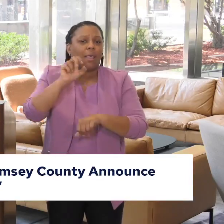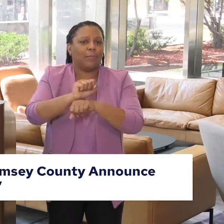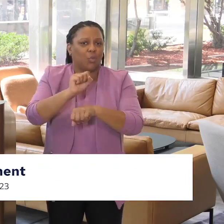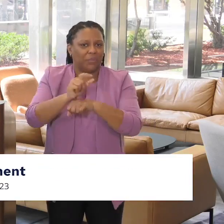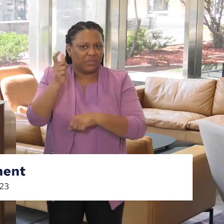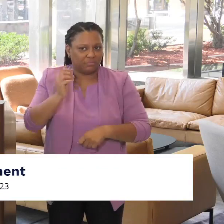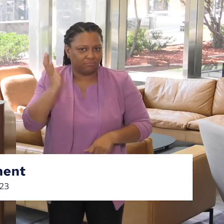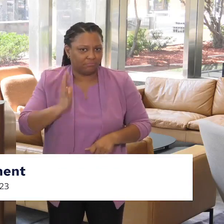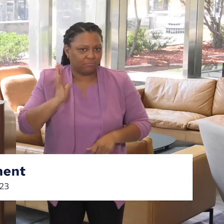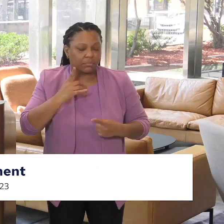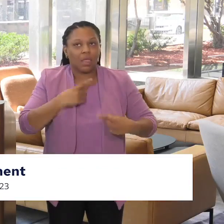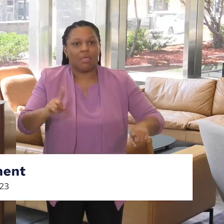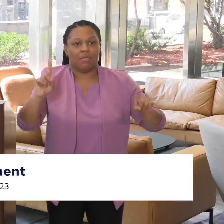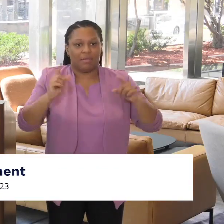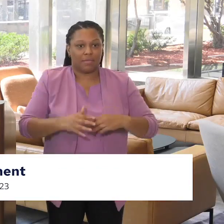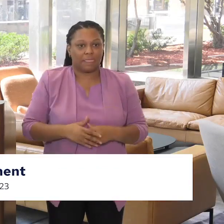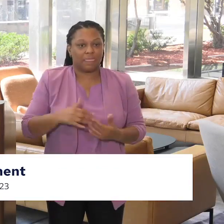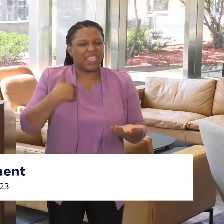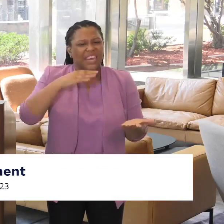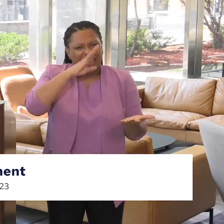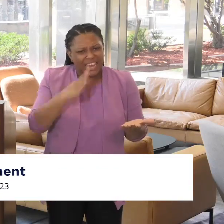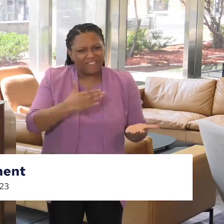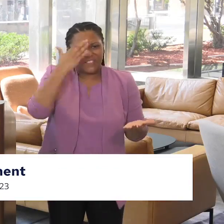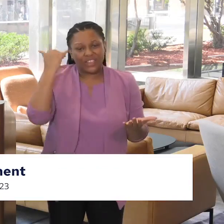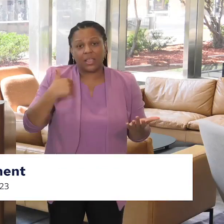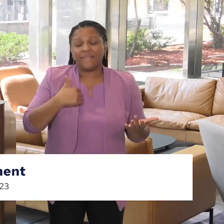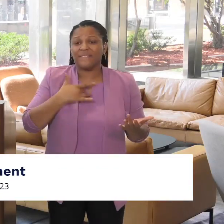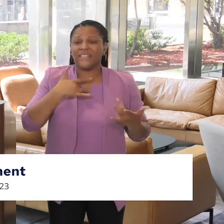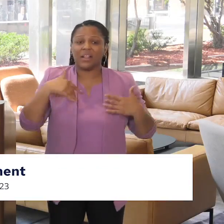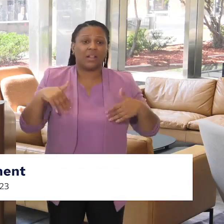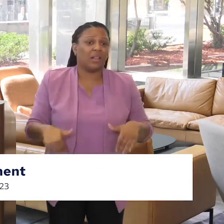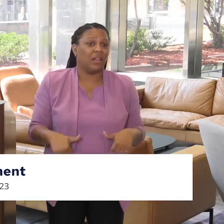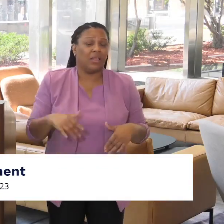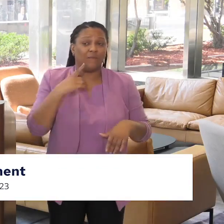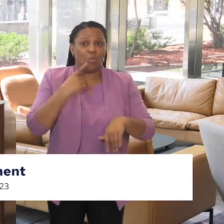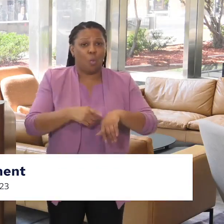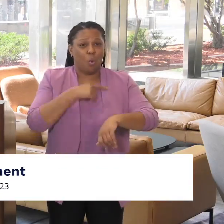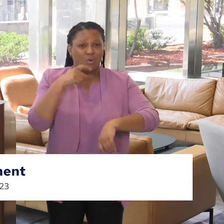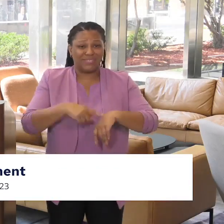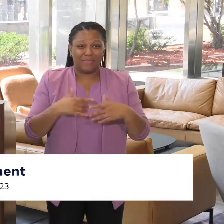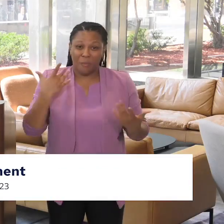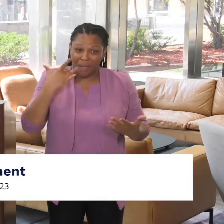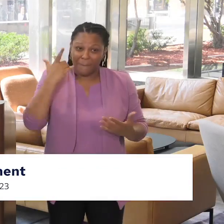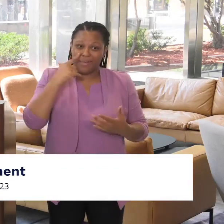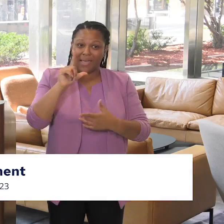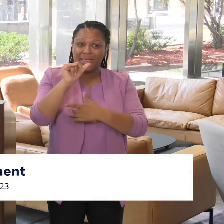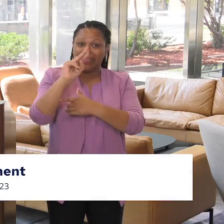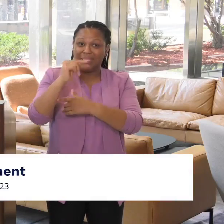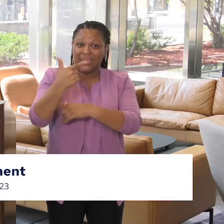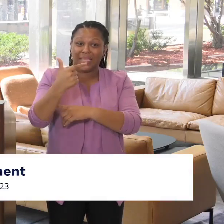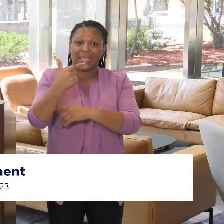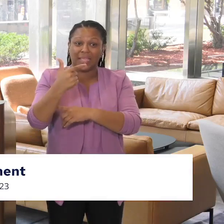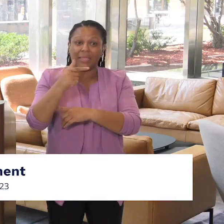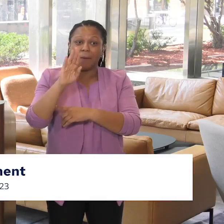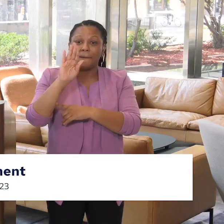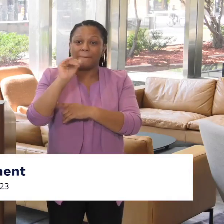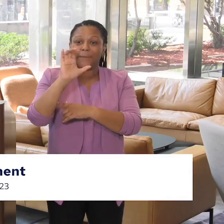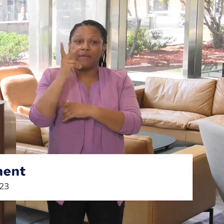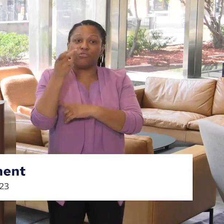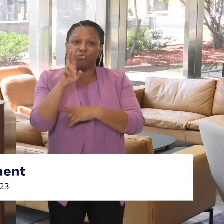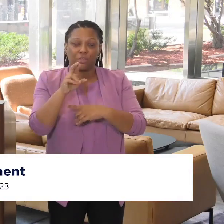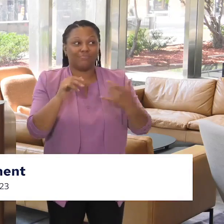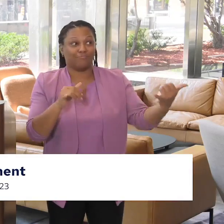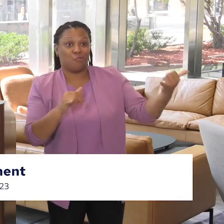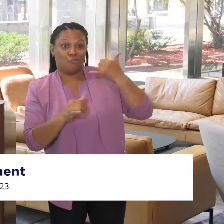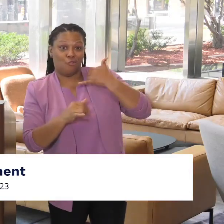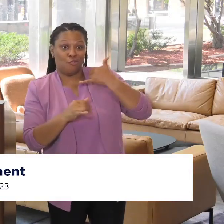I'll never forget it. I never rest on my laurels too long because Ling Becker actually called me. She got a hold of me. We talked a little bit. And we were like, okay,